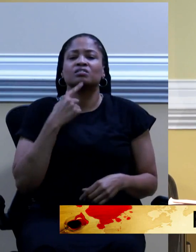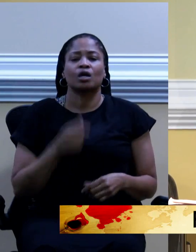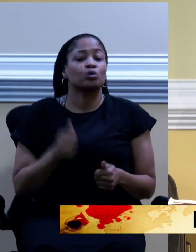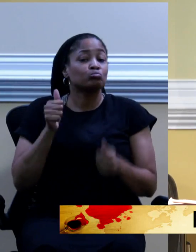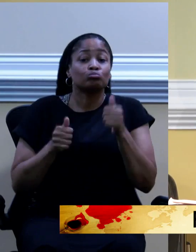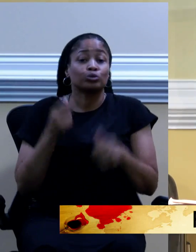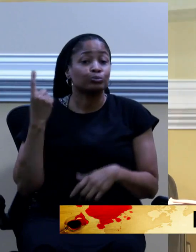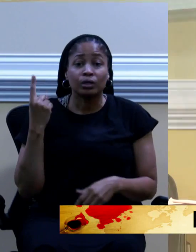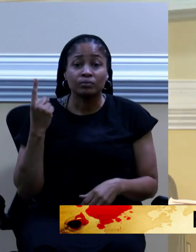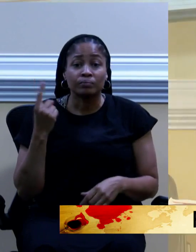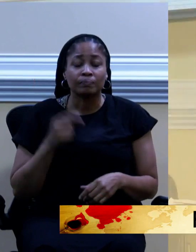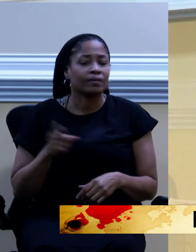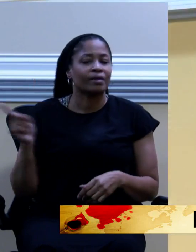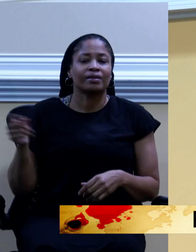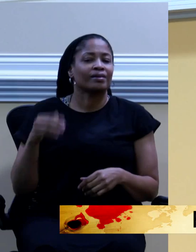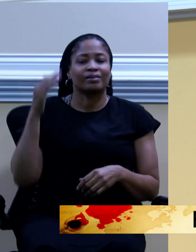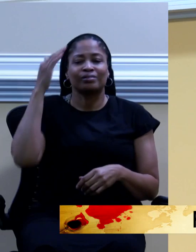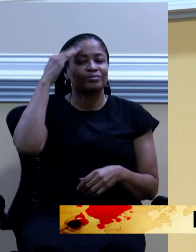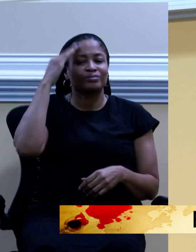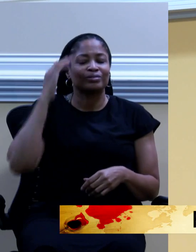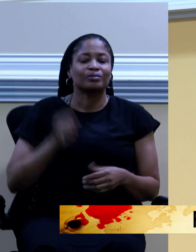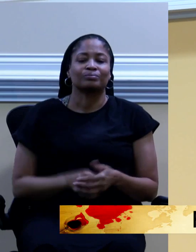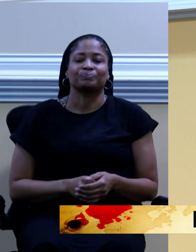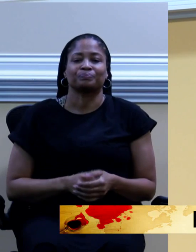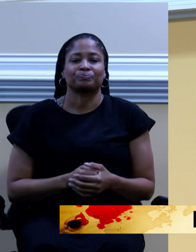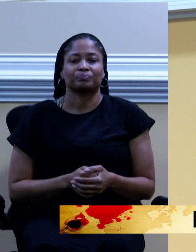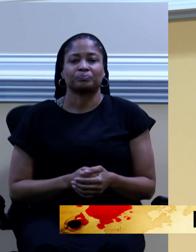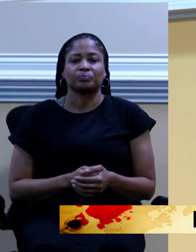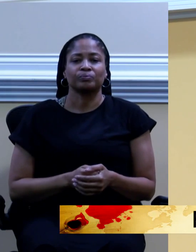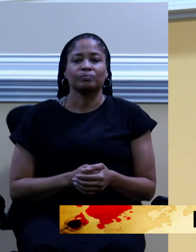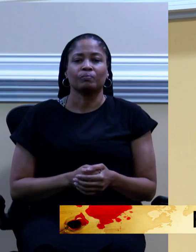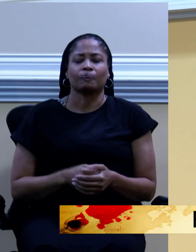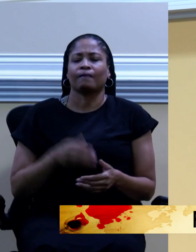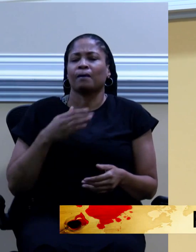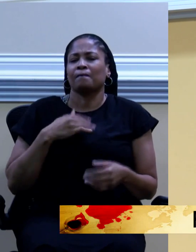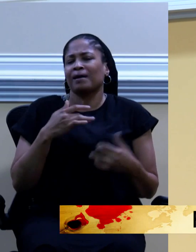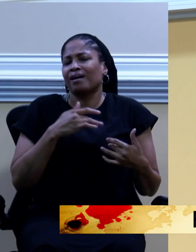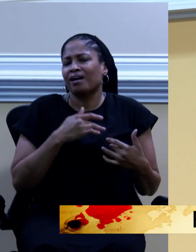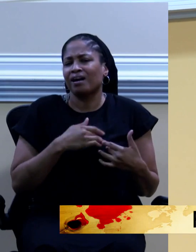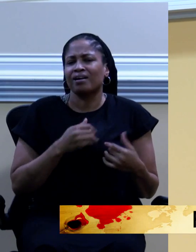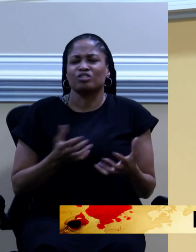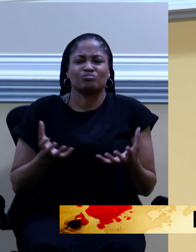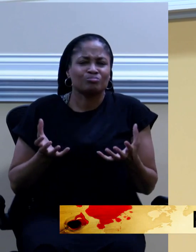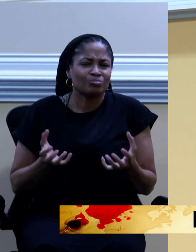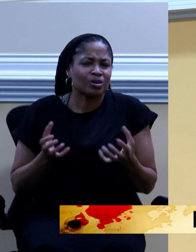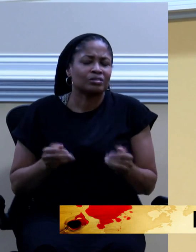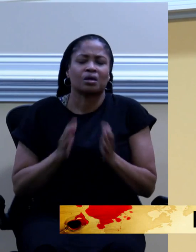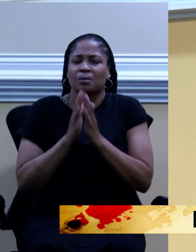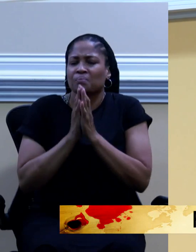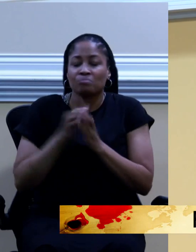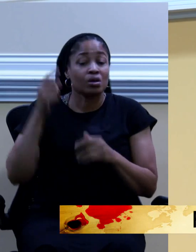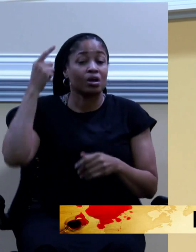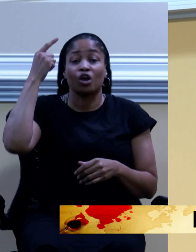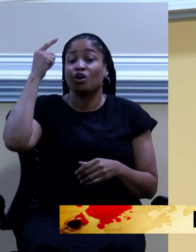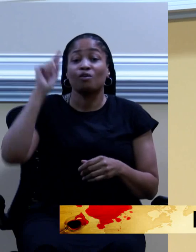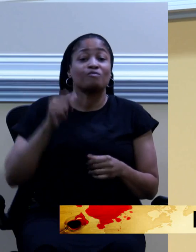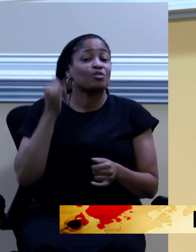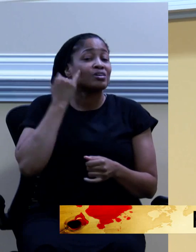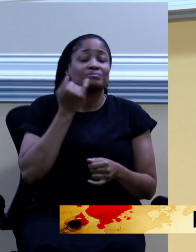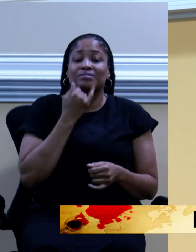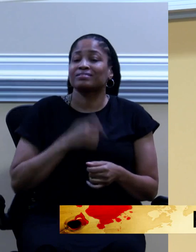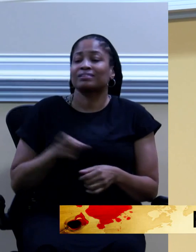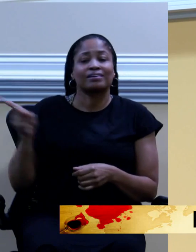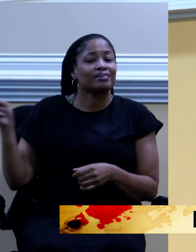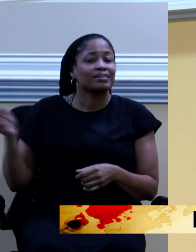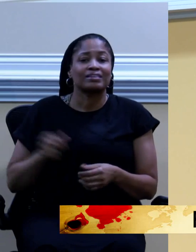Verse 1, go ahead and read. Brethren, my heart's desire and prayer to God for Israel is that they might be saved.